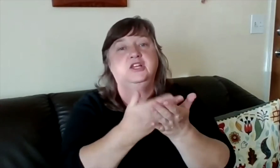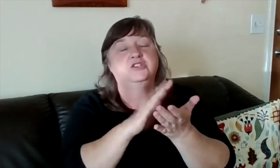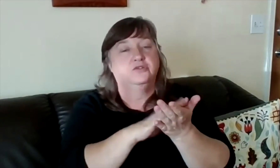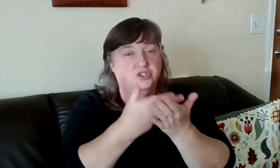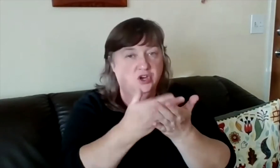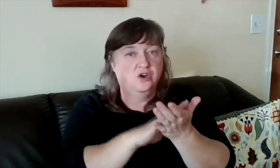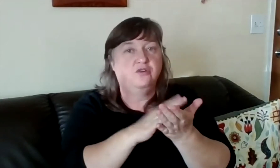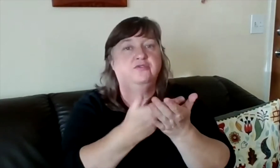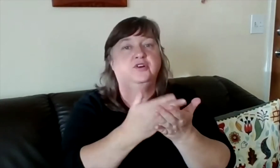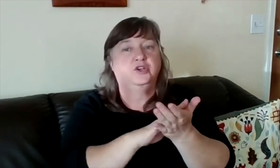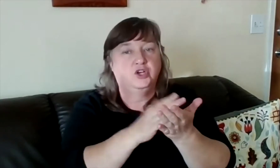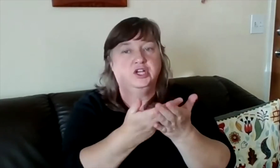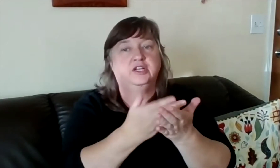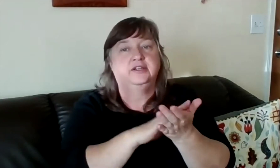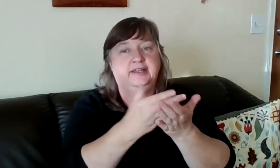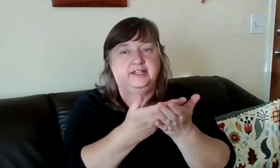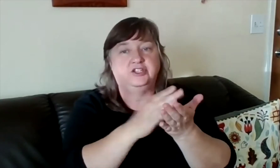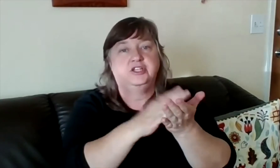So stove, cook, kitchen.